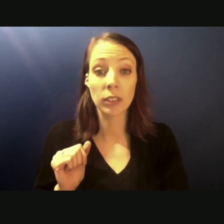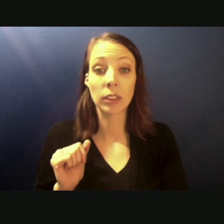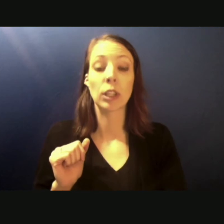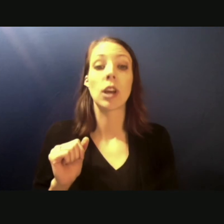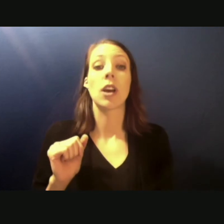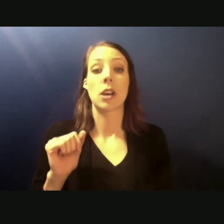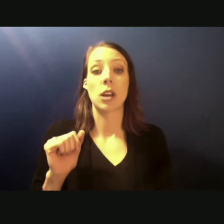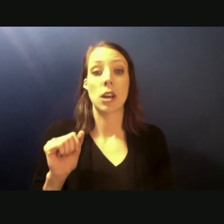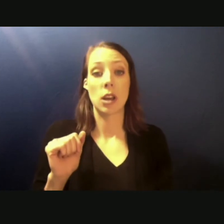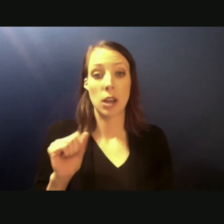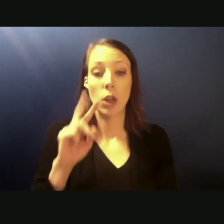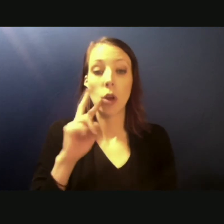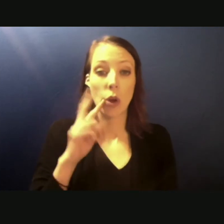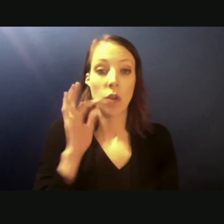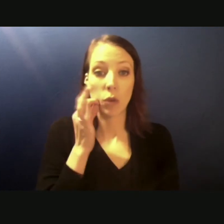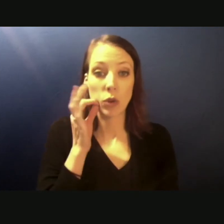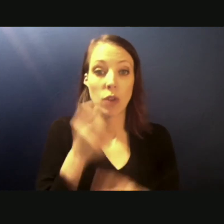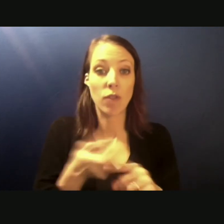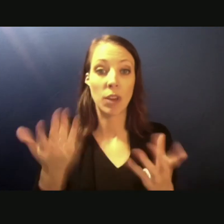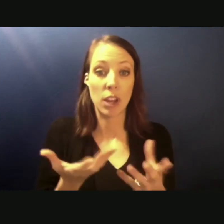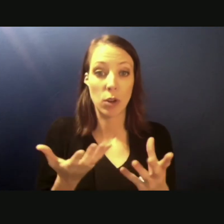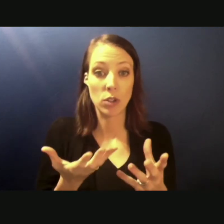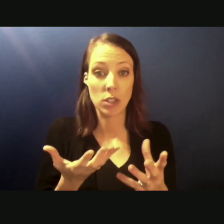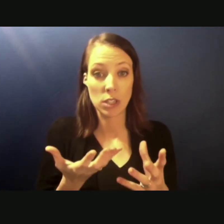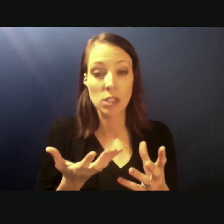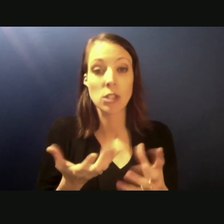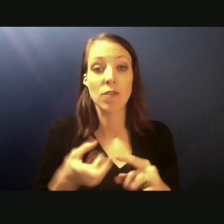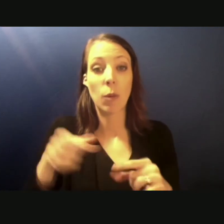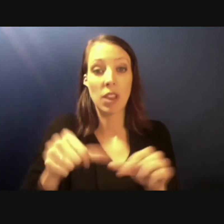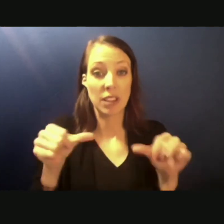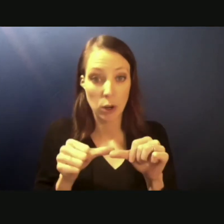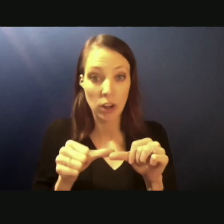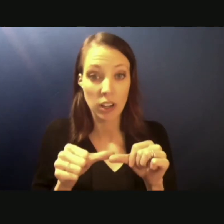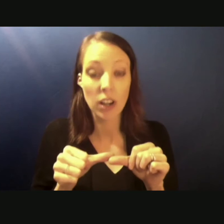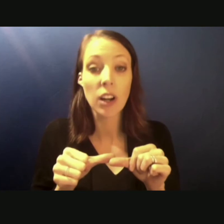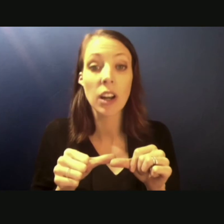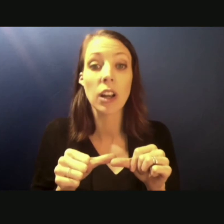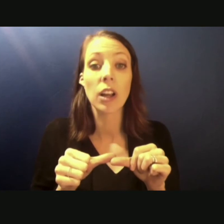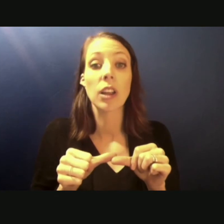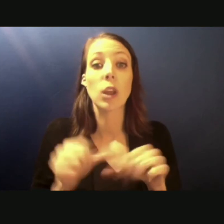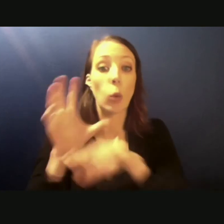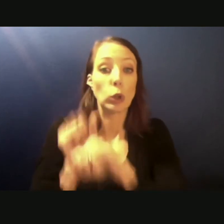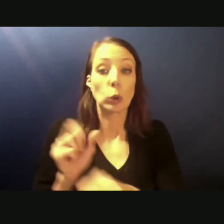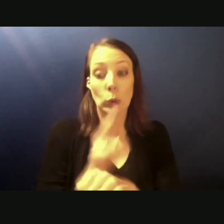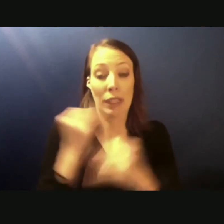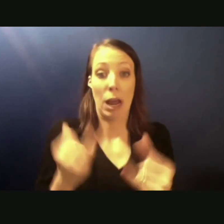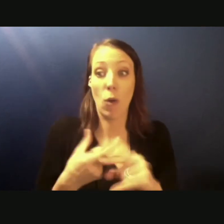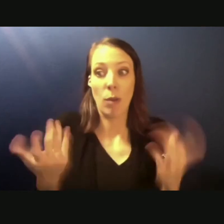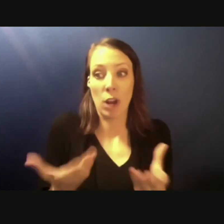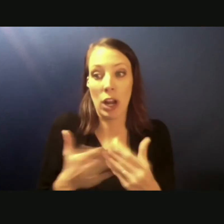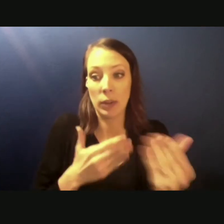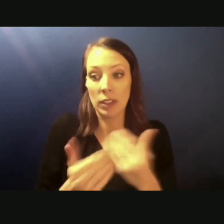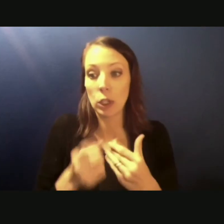here in America. So it's indigenous produce, a lot of the foods that we're used to using now.